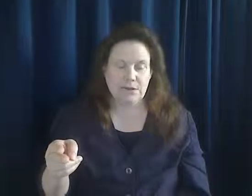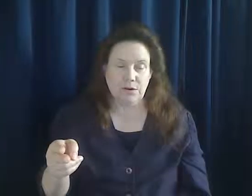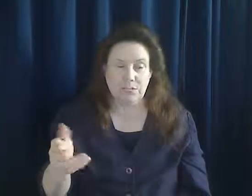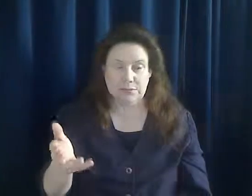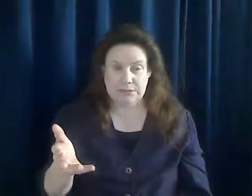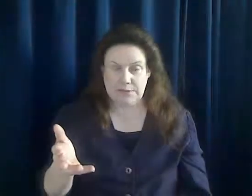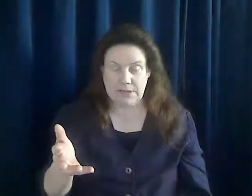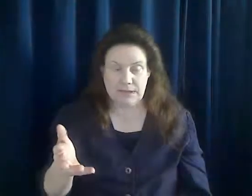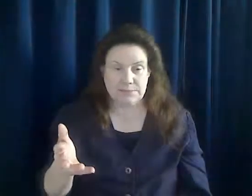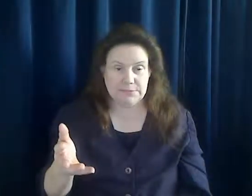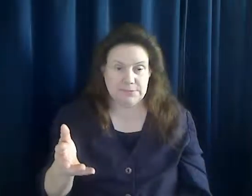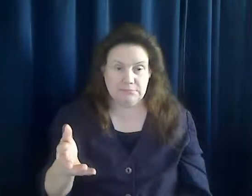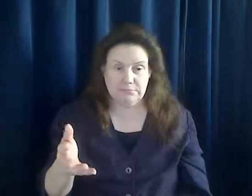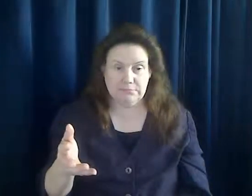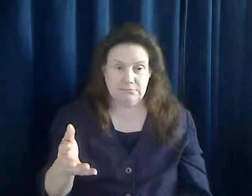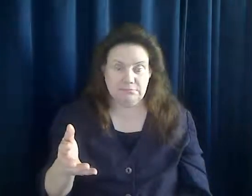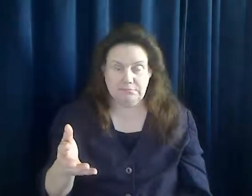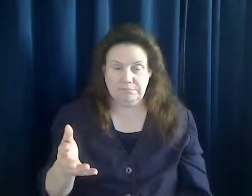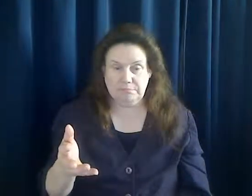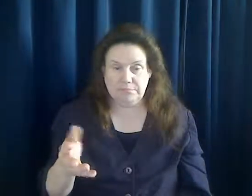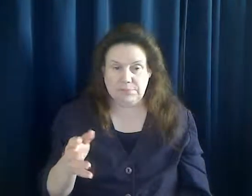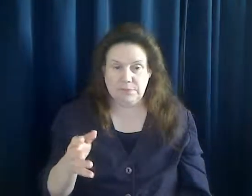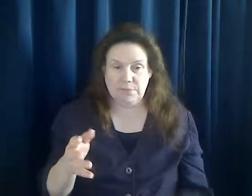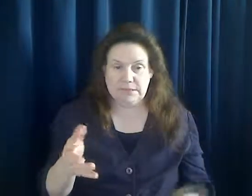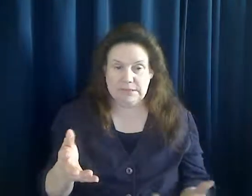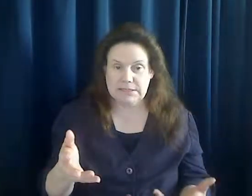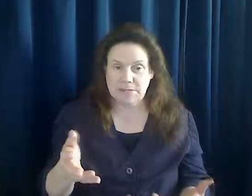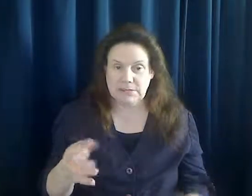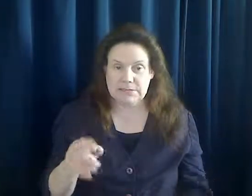So sometimes, so you might see someone say,